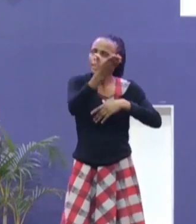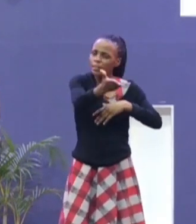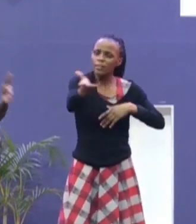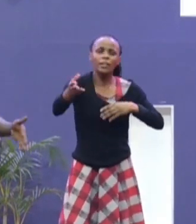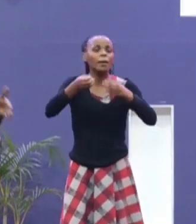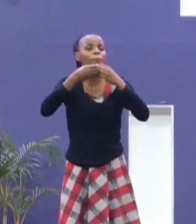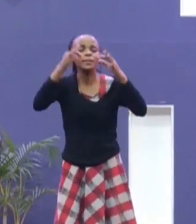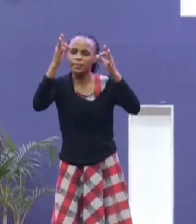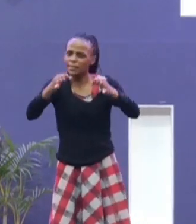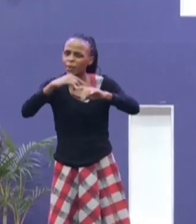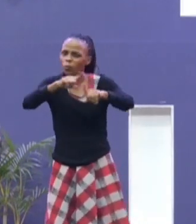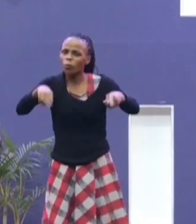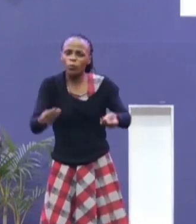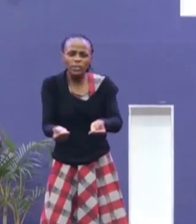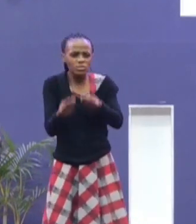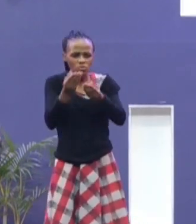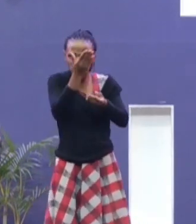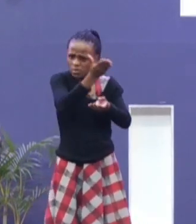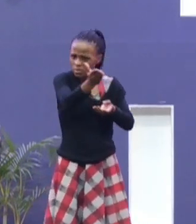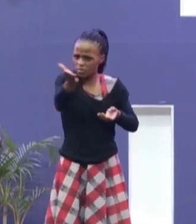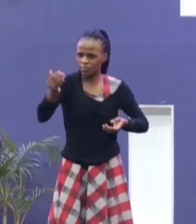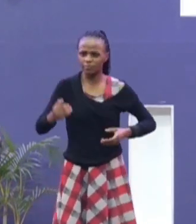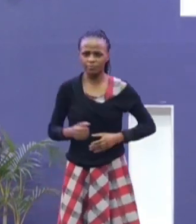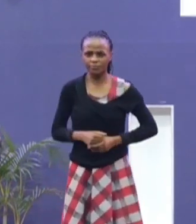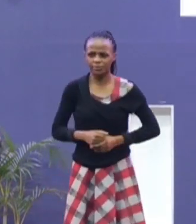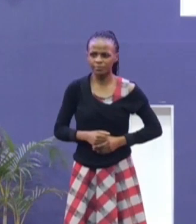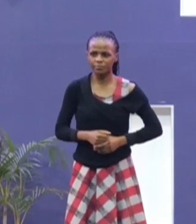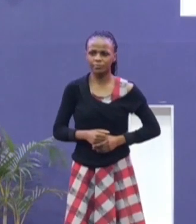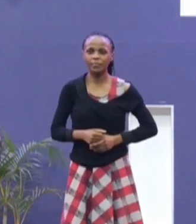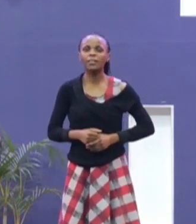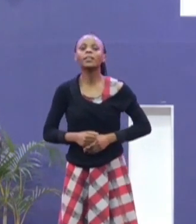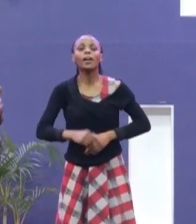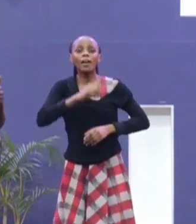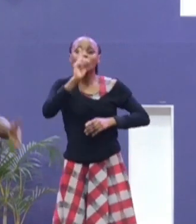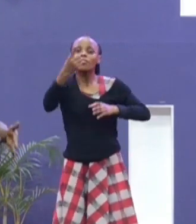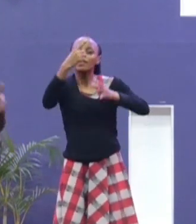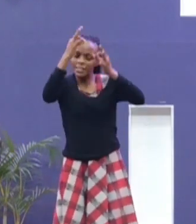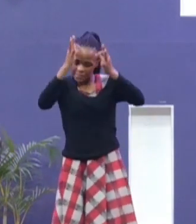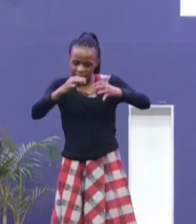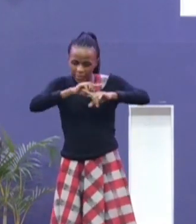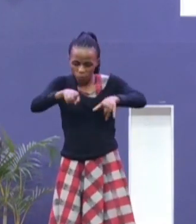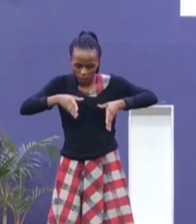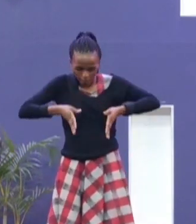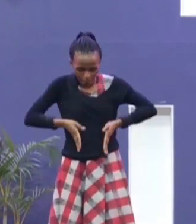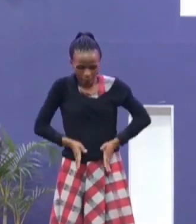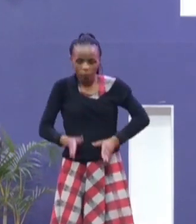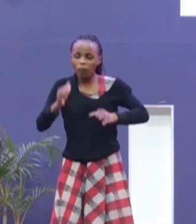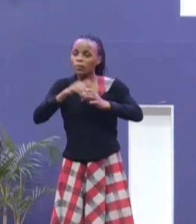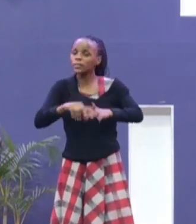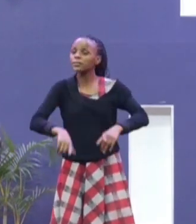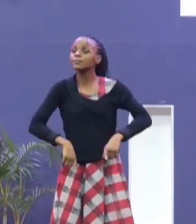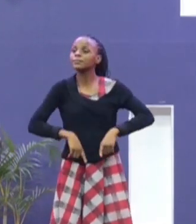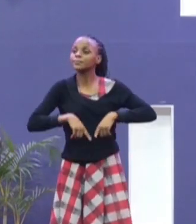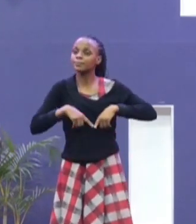bye tukolerayo. There are very many things we do there in. Ekisooka tubuzaalibwamu. Number one, we are busting